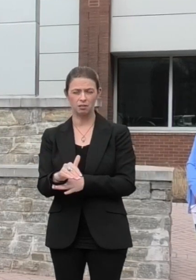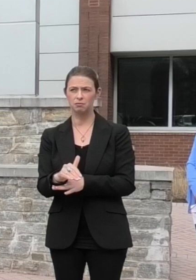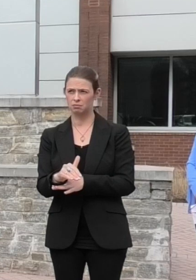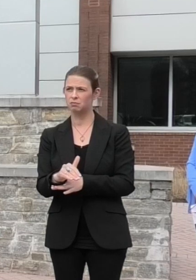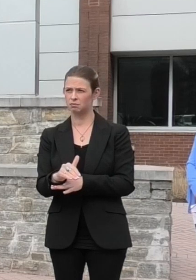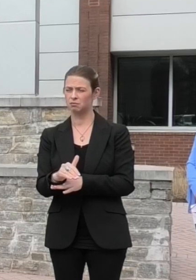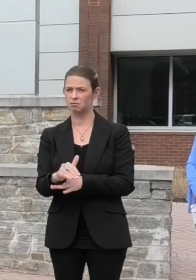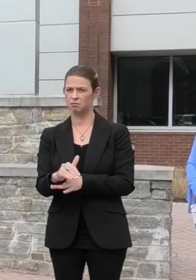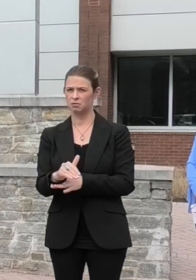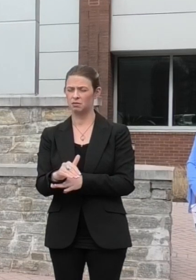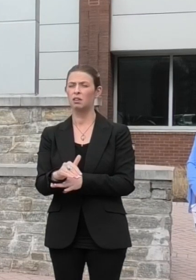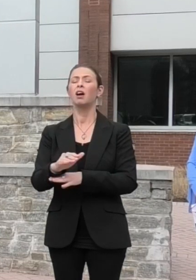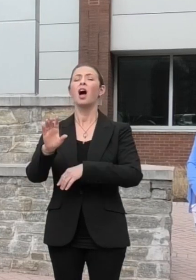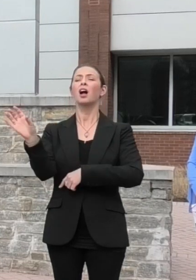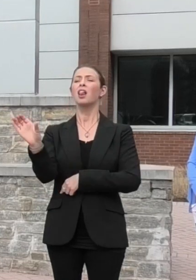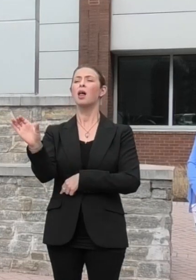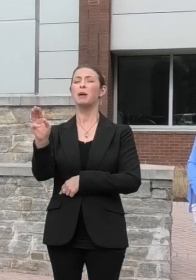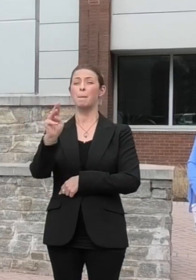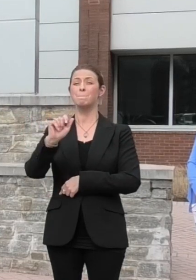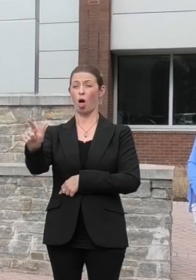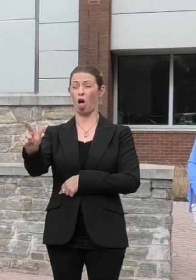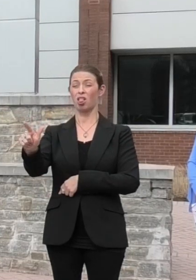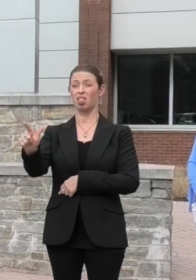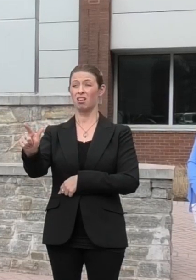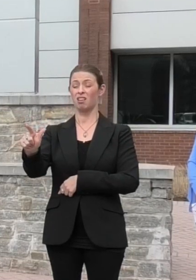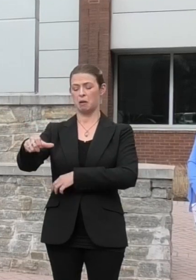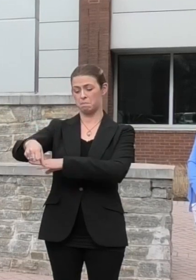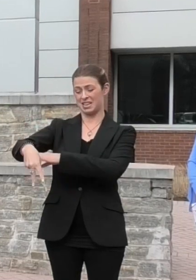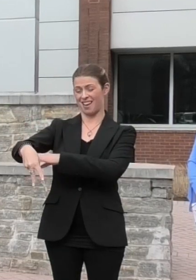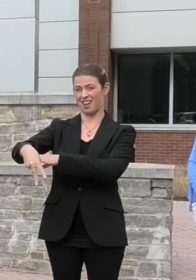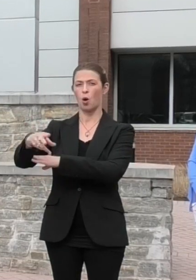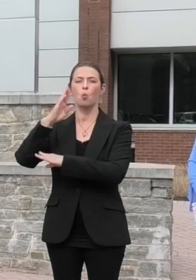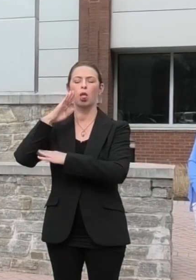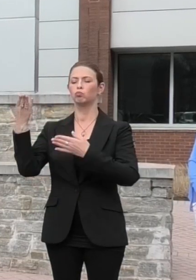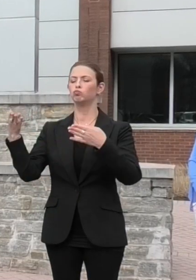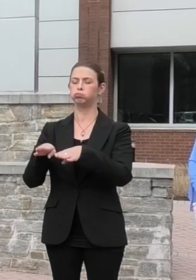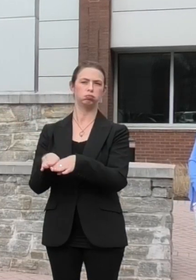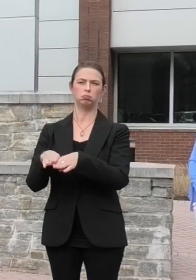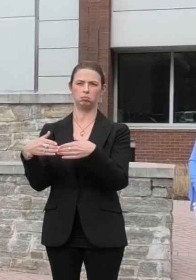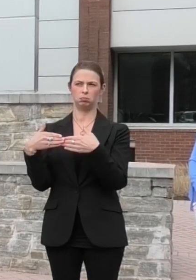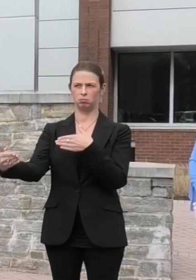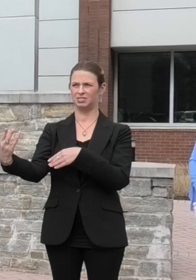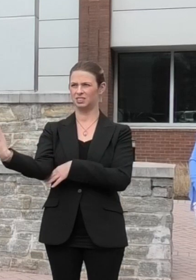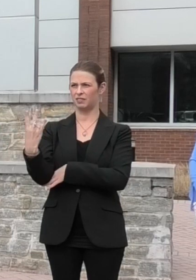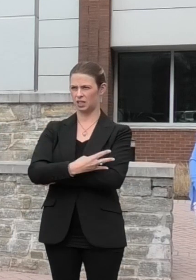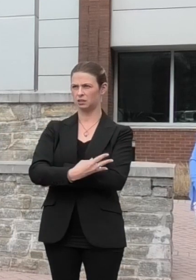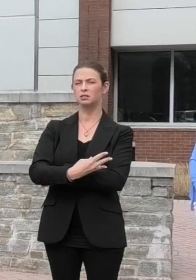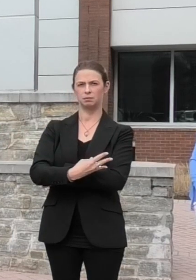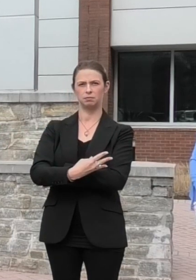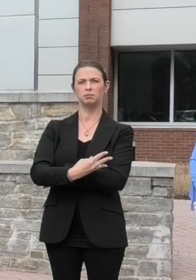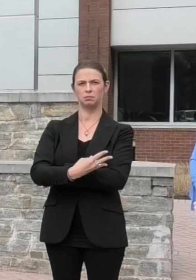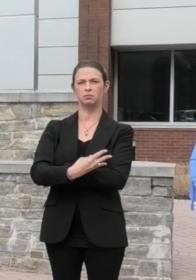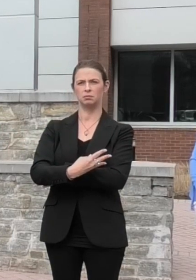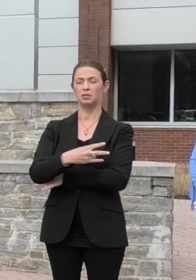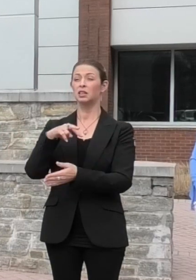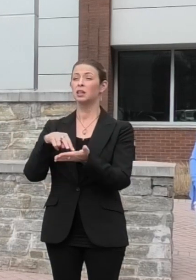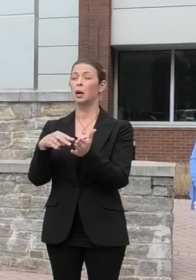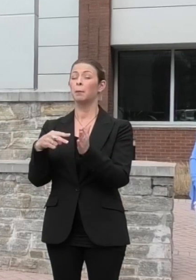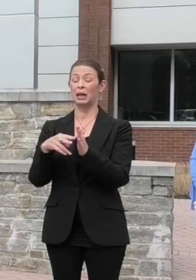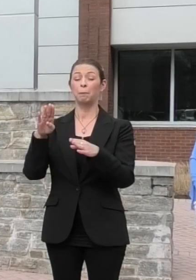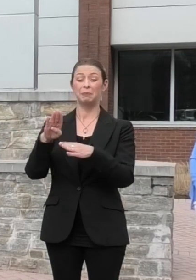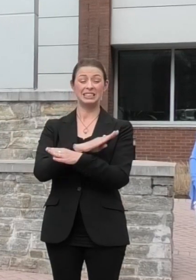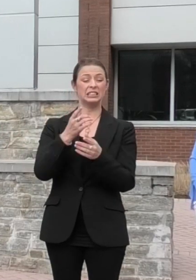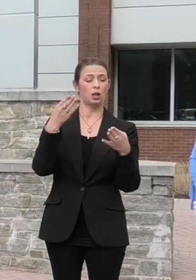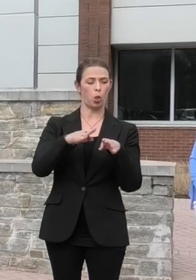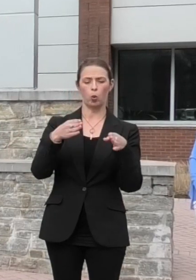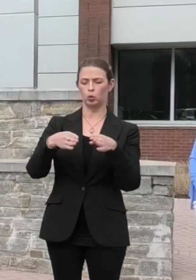the mall in Columbia, effective midnight tonight, to close for at least 7 days. This includes all businesses with the exception